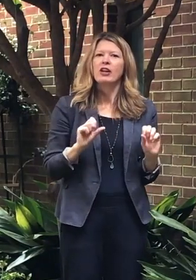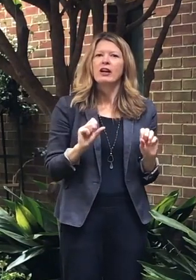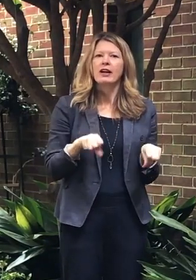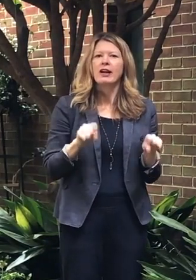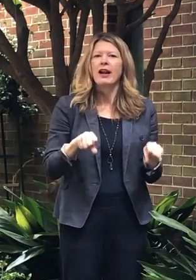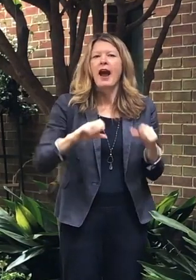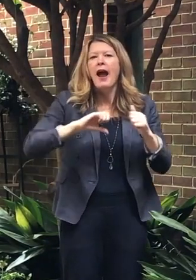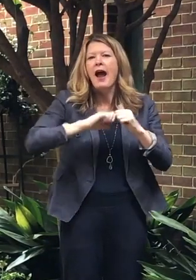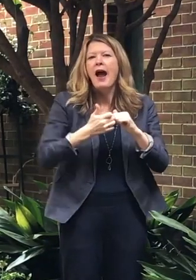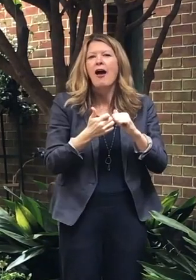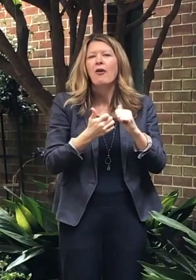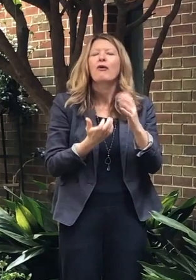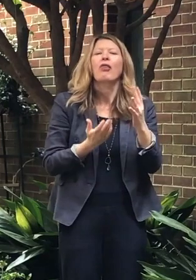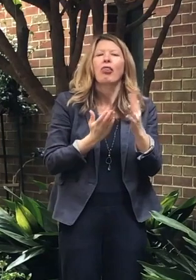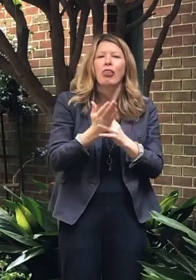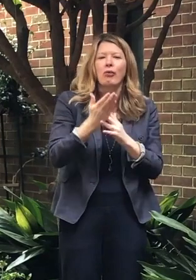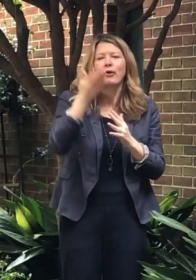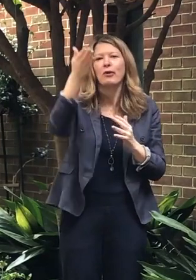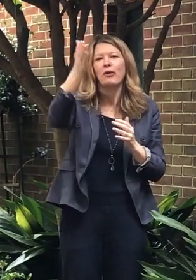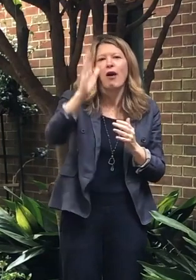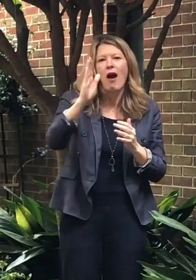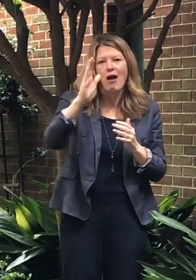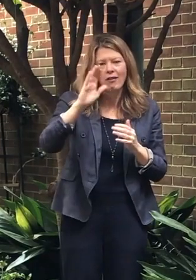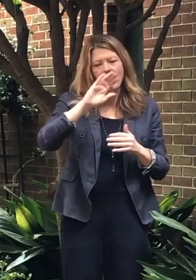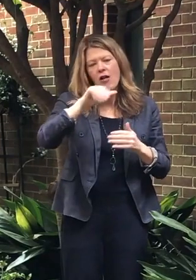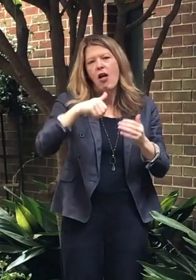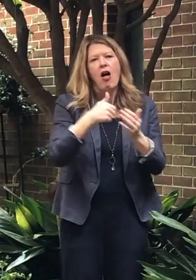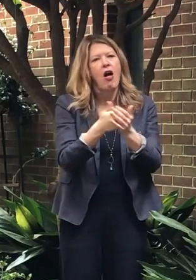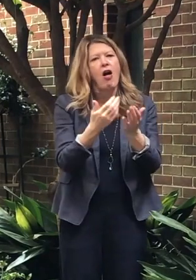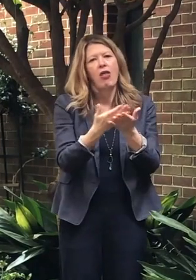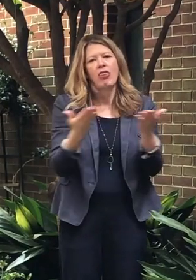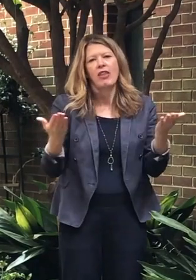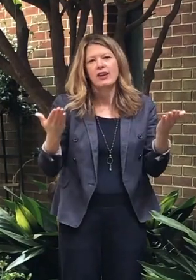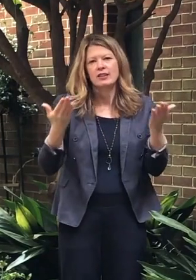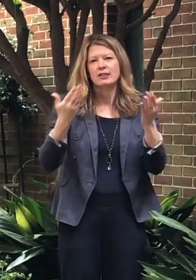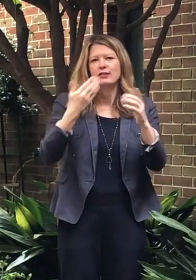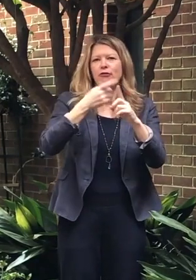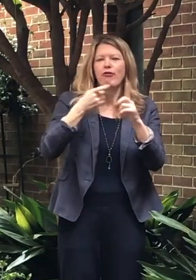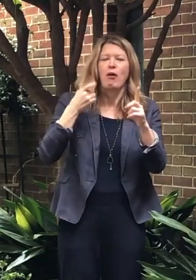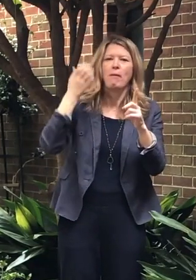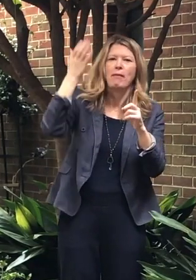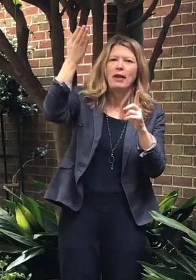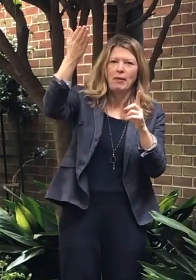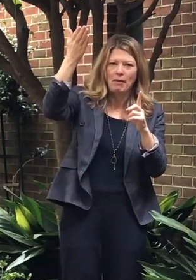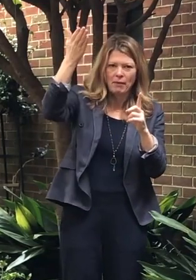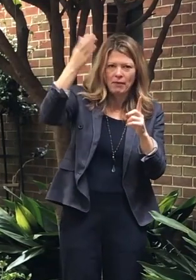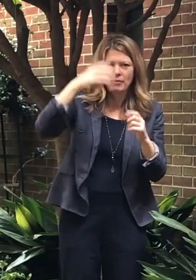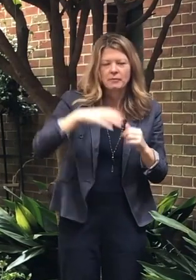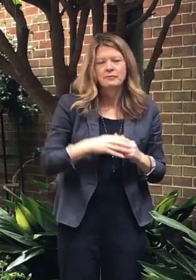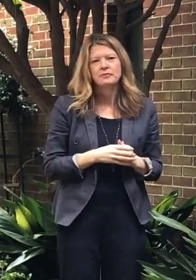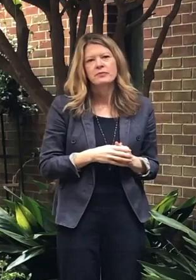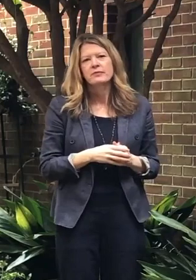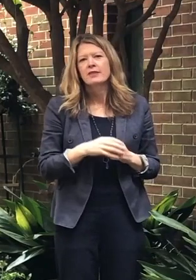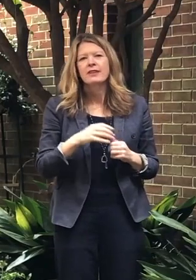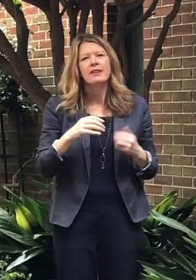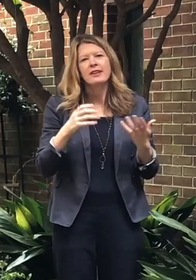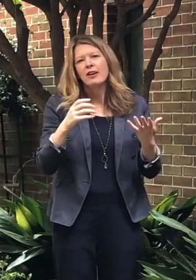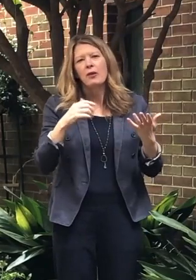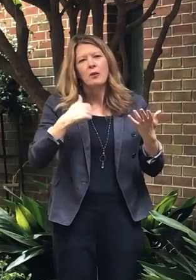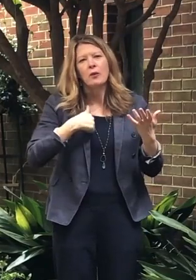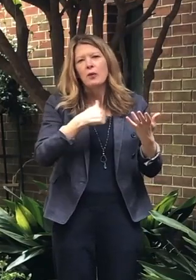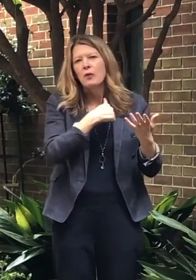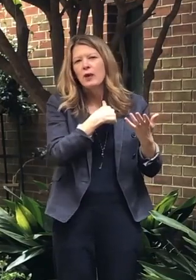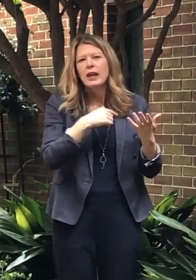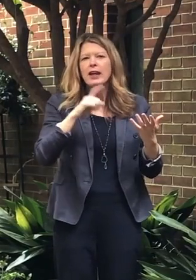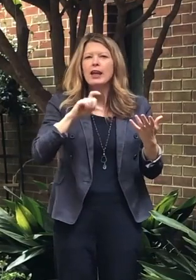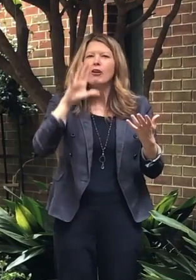God, who has made us competent to be ministers of a new covenant, not of letter,